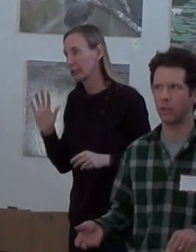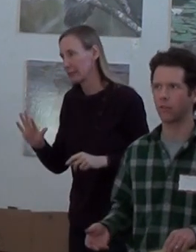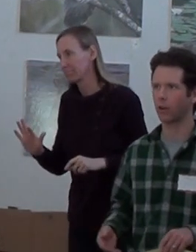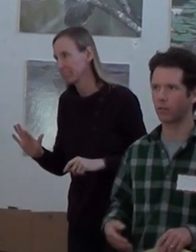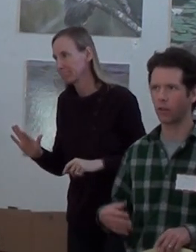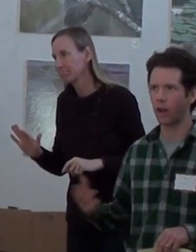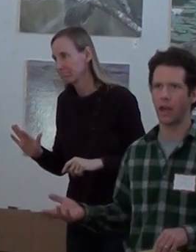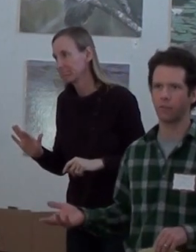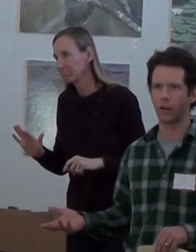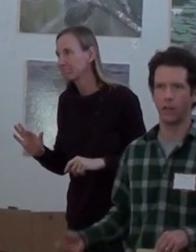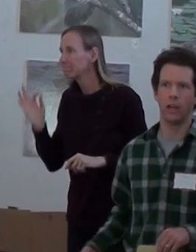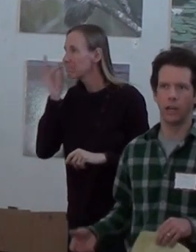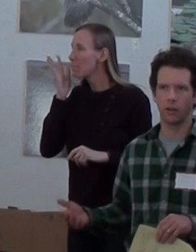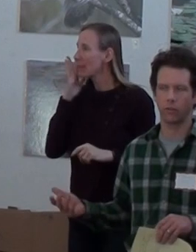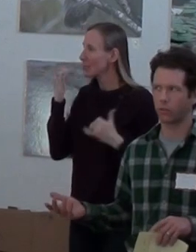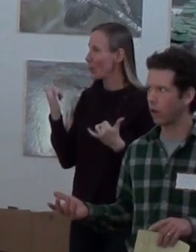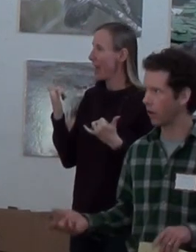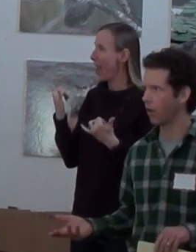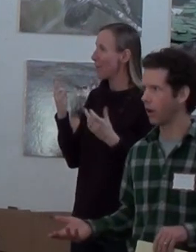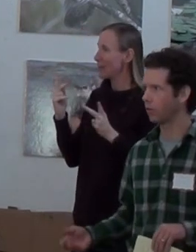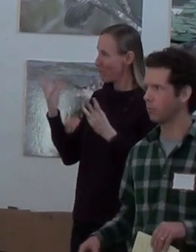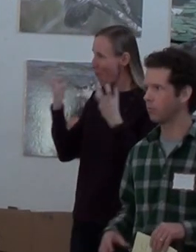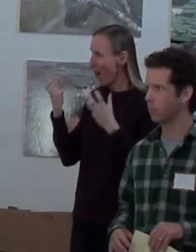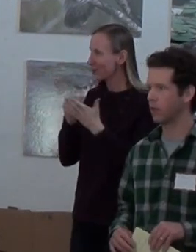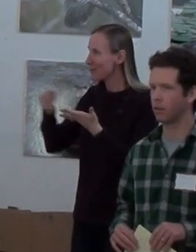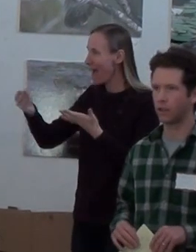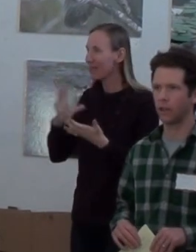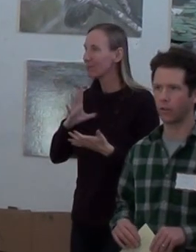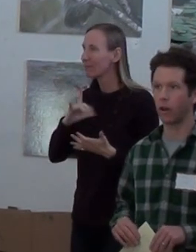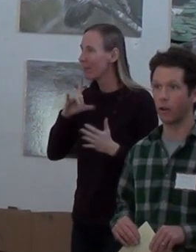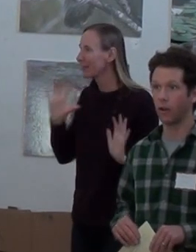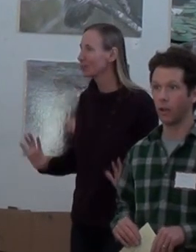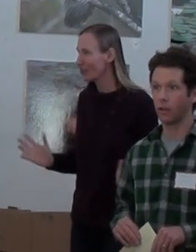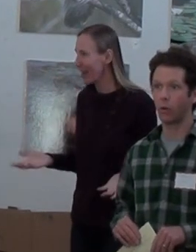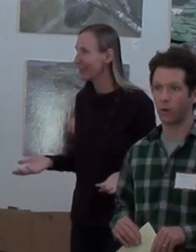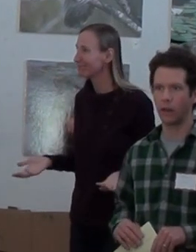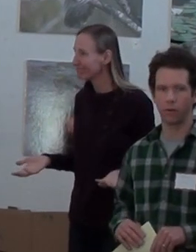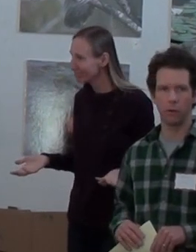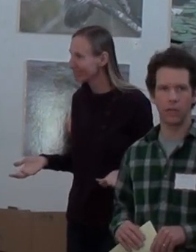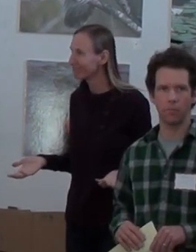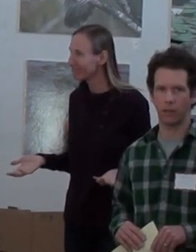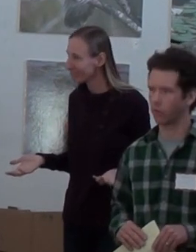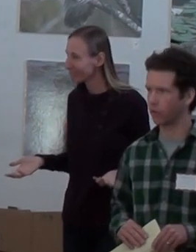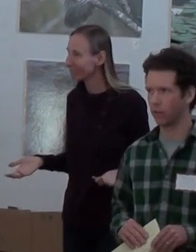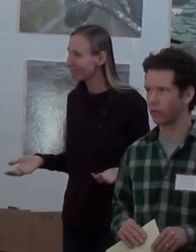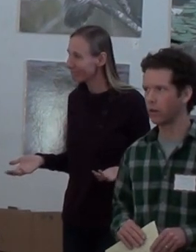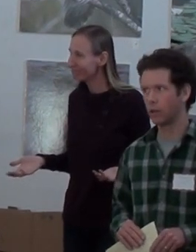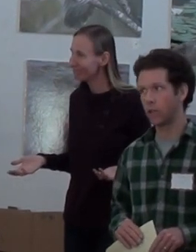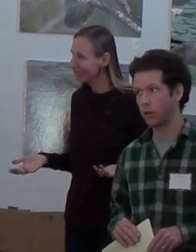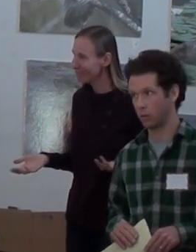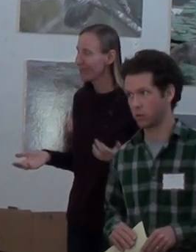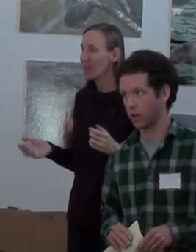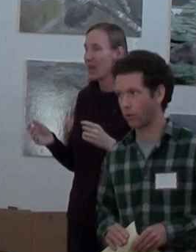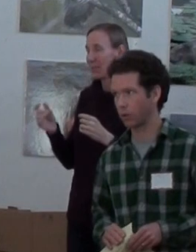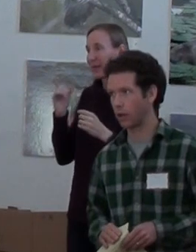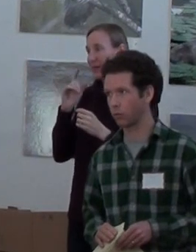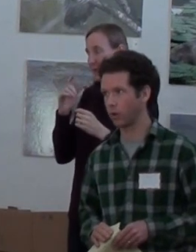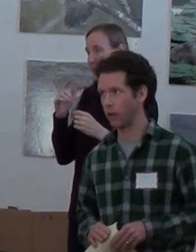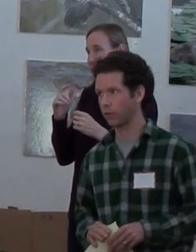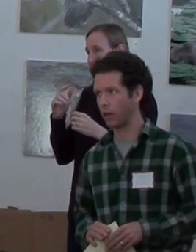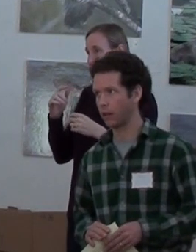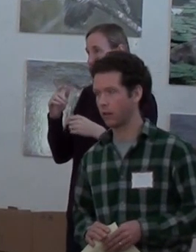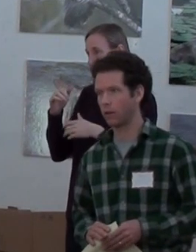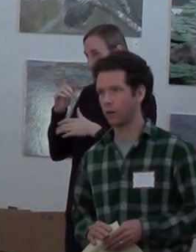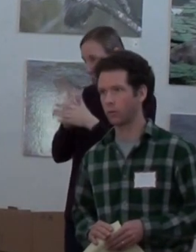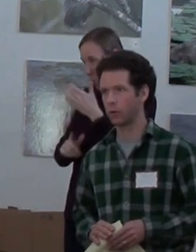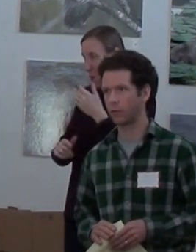I mean, bees are sought after, and there's not a lot of them. I mean, it takes a lot of, the overhead for beekeeping is huge. I don't know if you guys